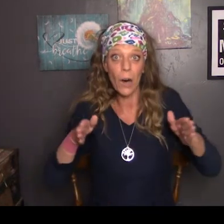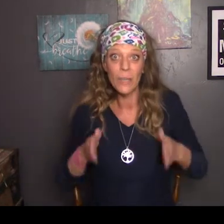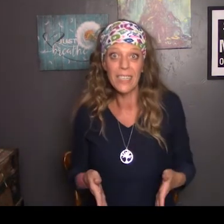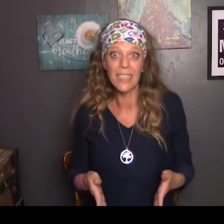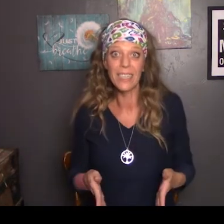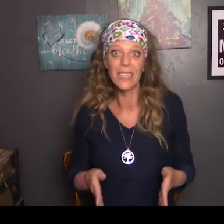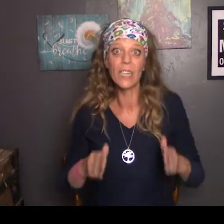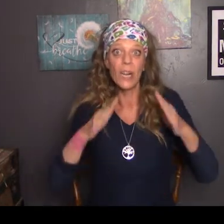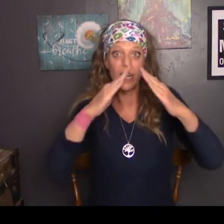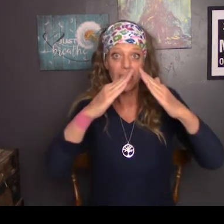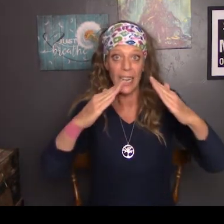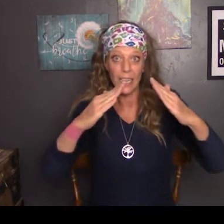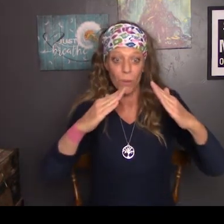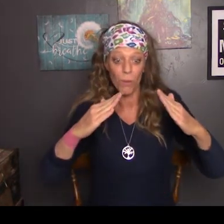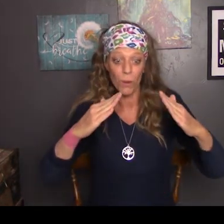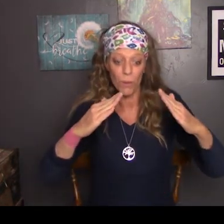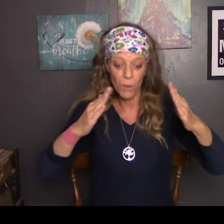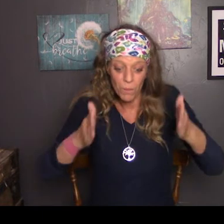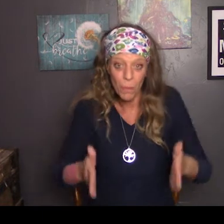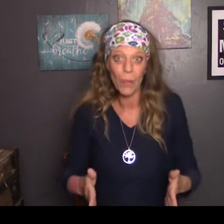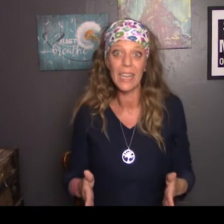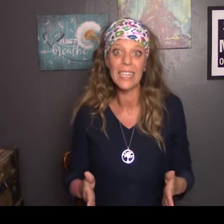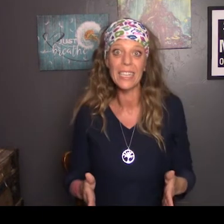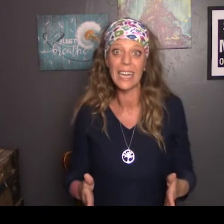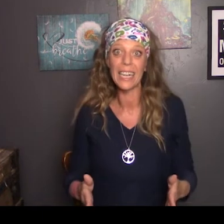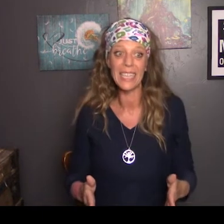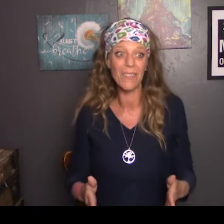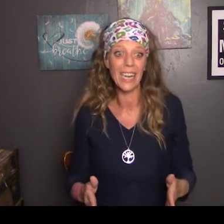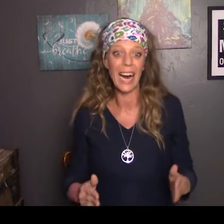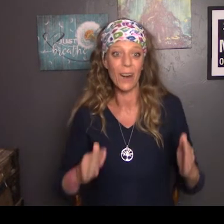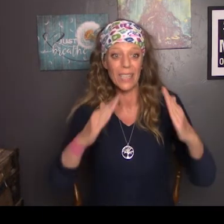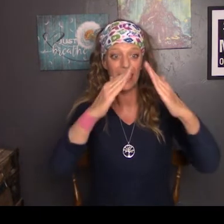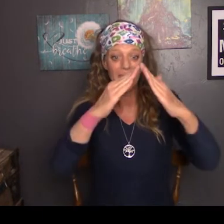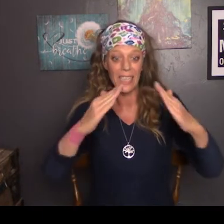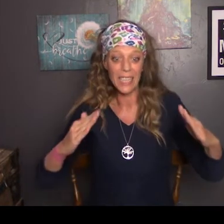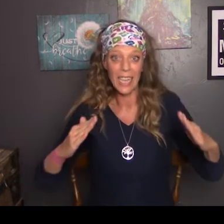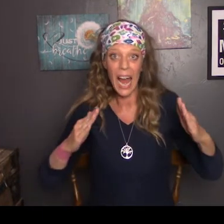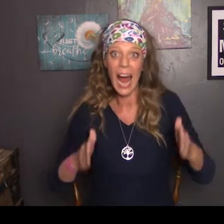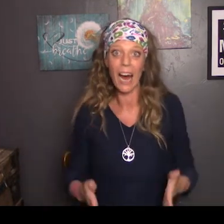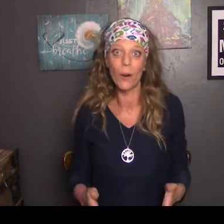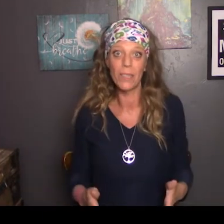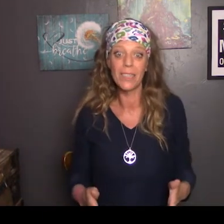house, like the roof and the sides of the house,